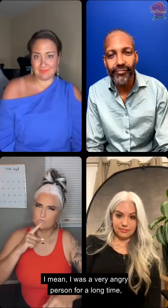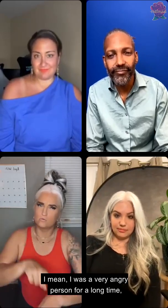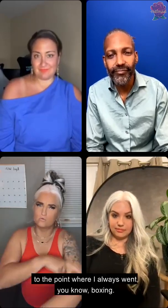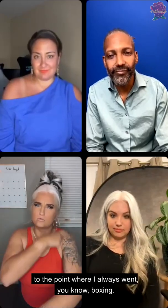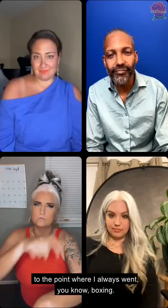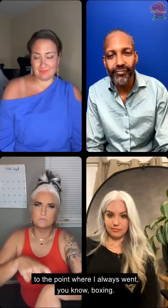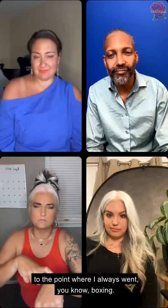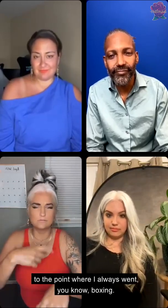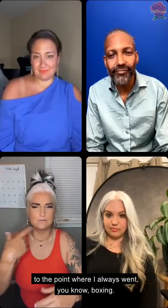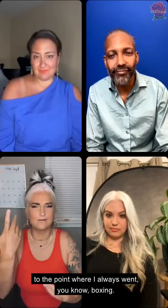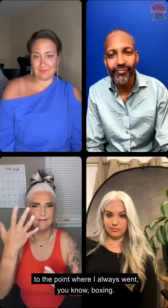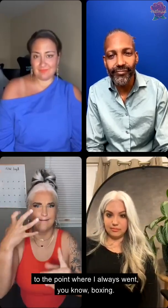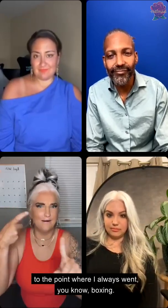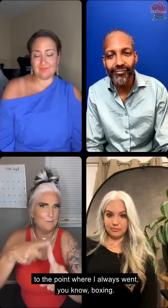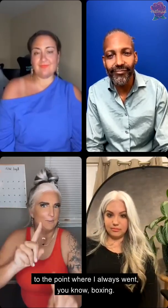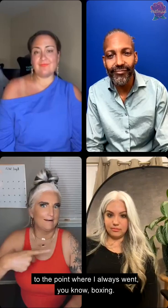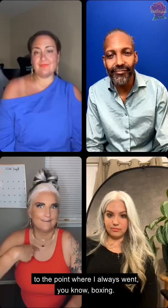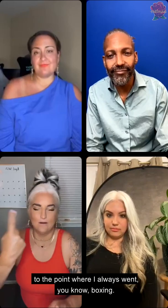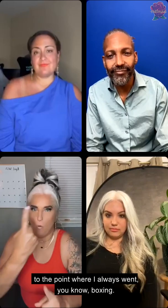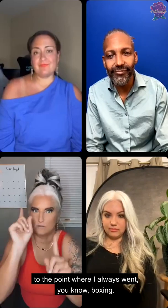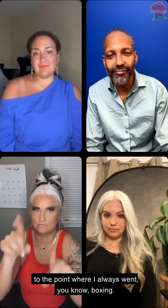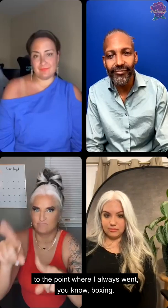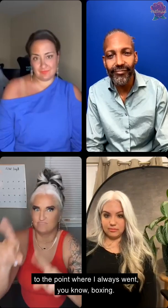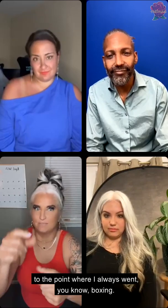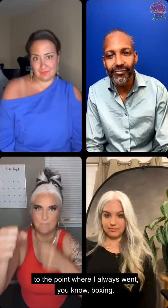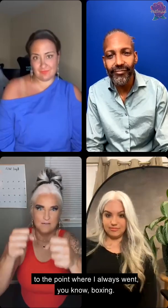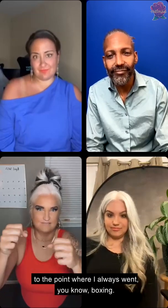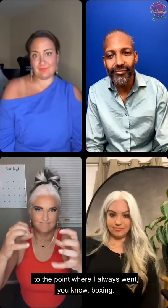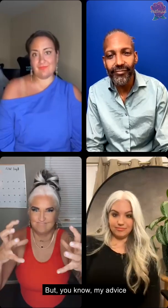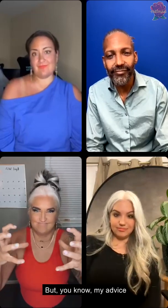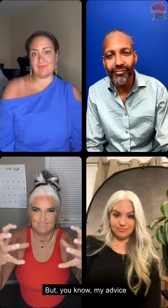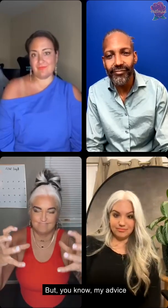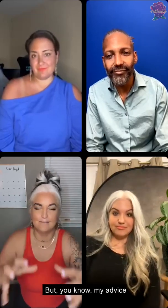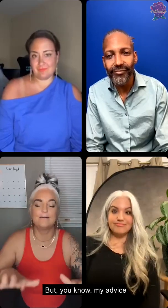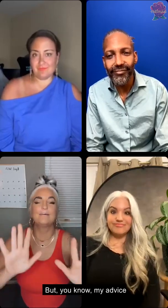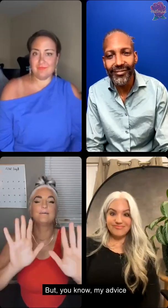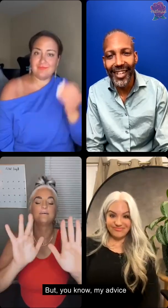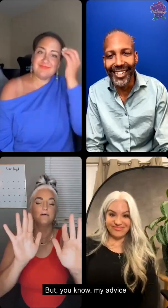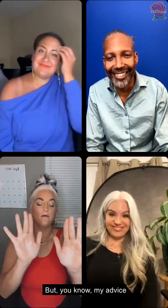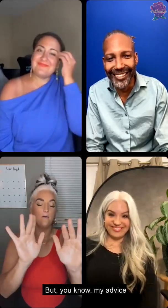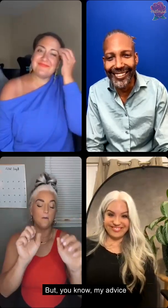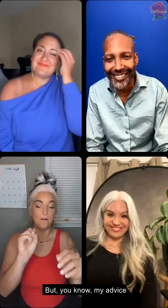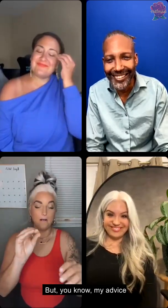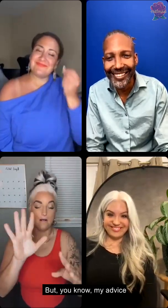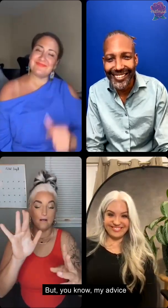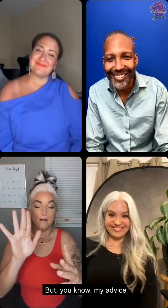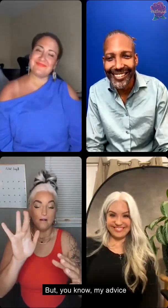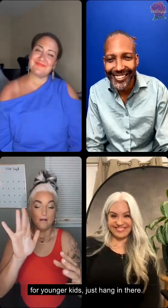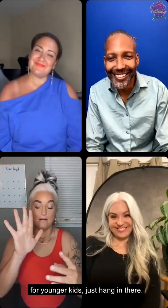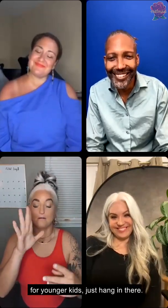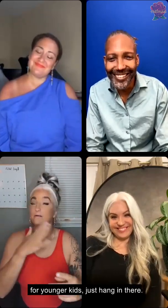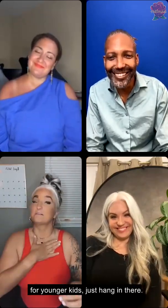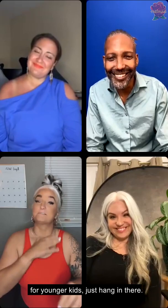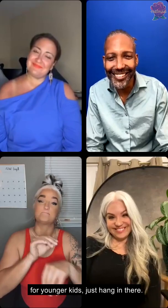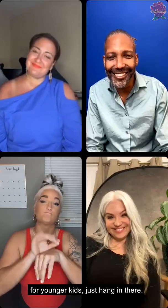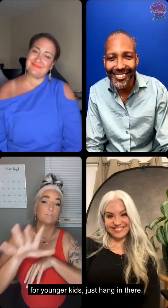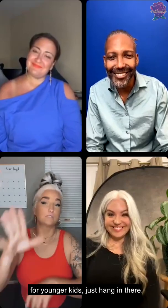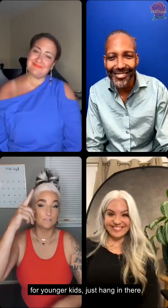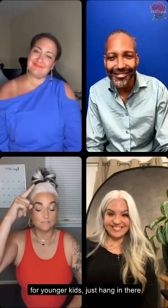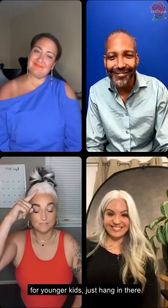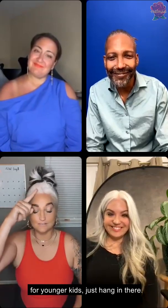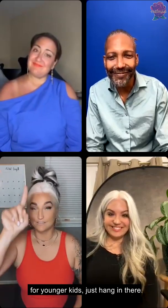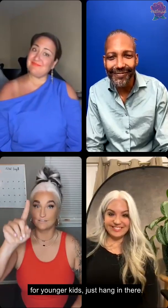a long time to the point where I always went, boxing. But,